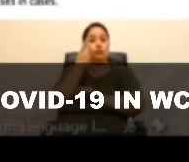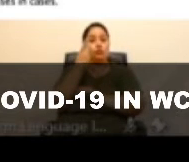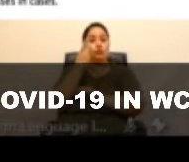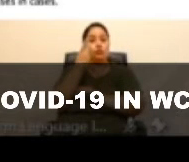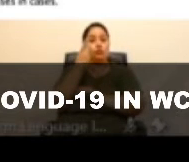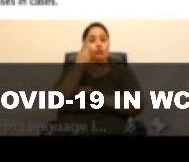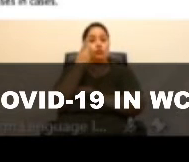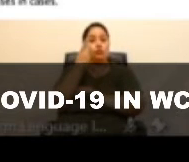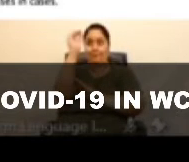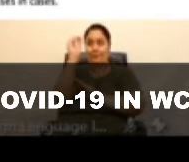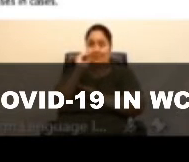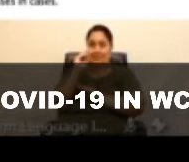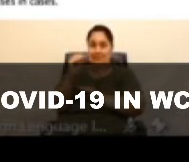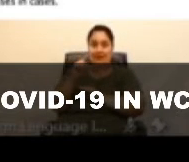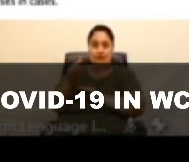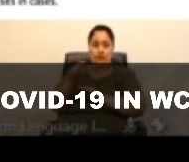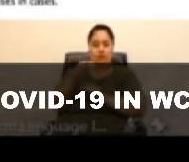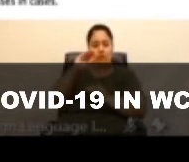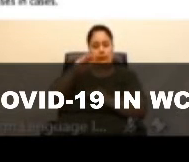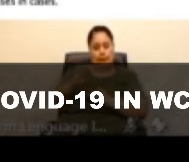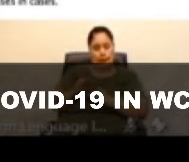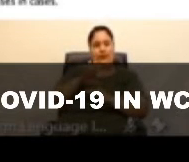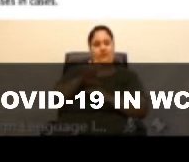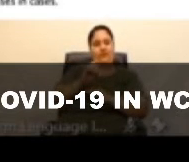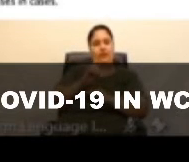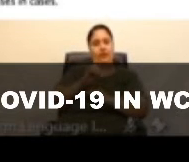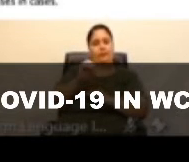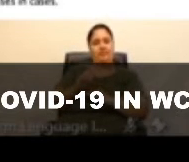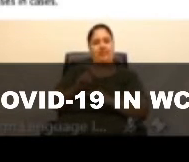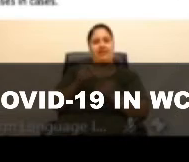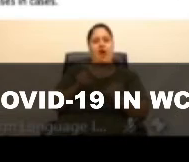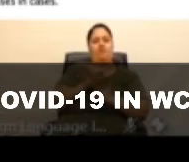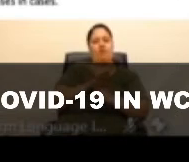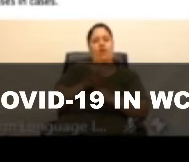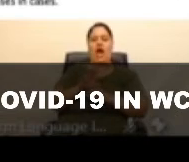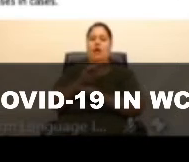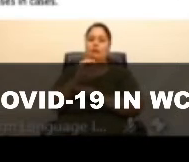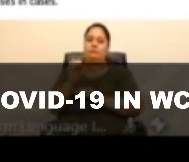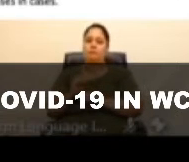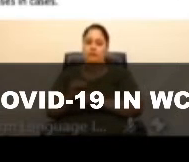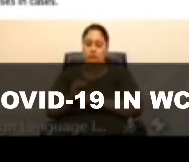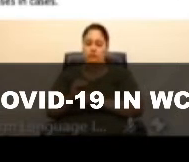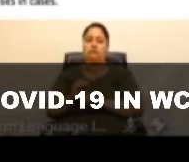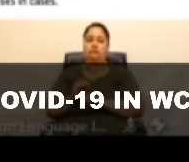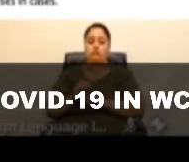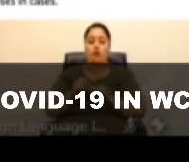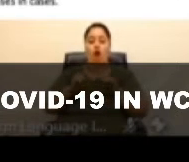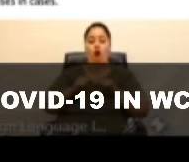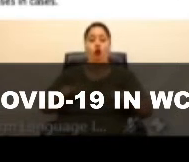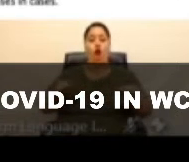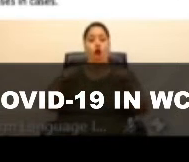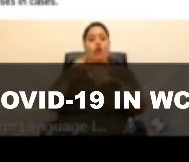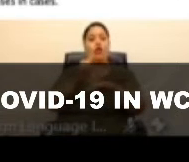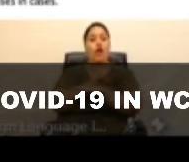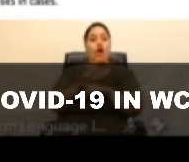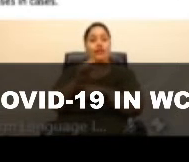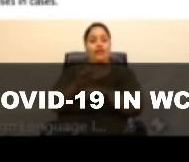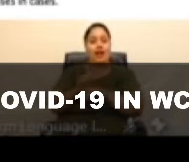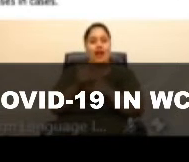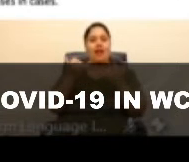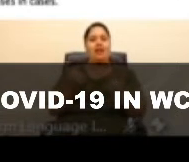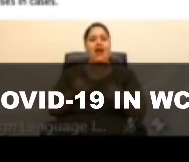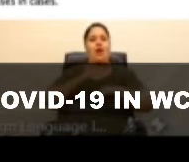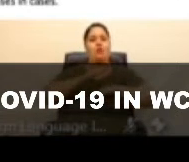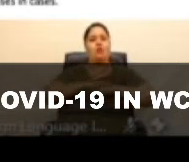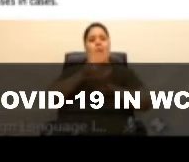is just under 50%, it's about 49%. Our local data, which is slightly at different time frames to the